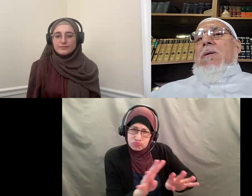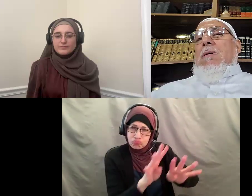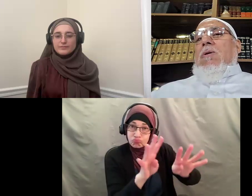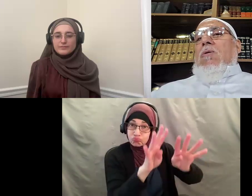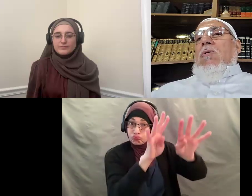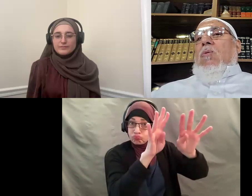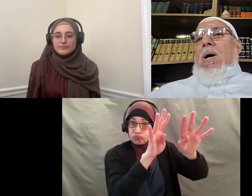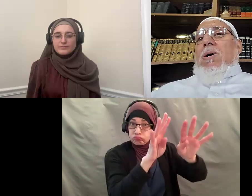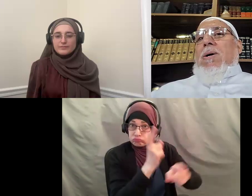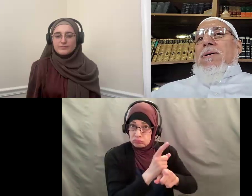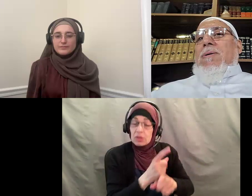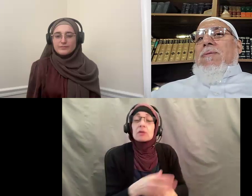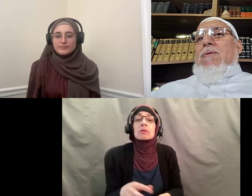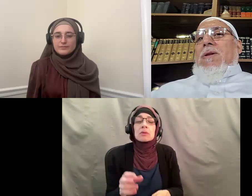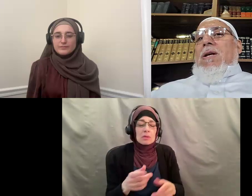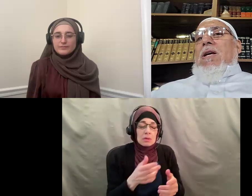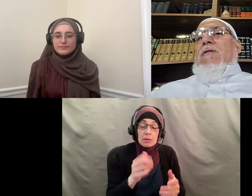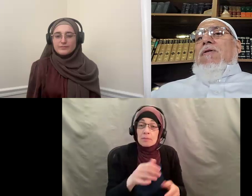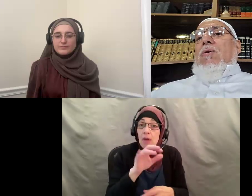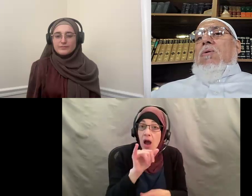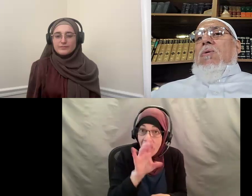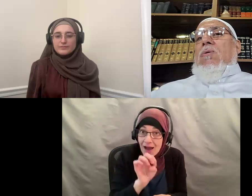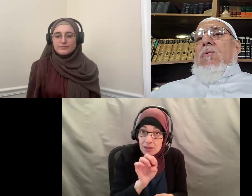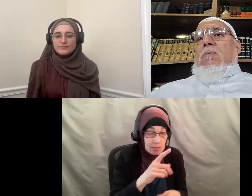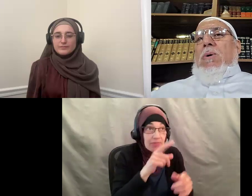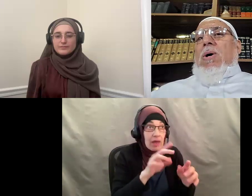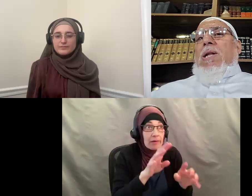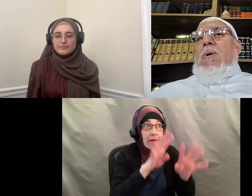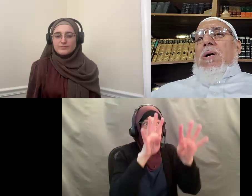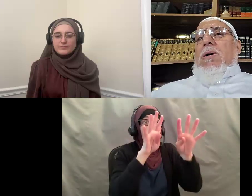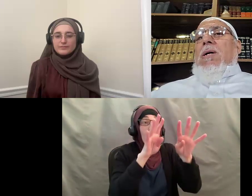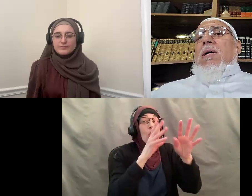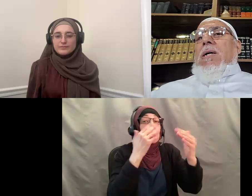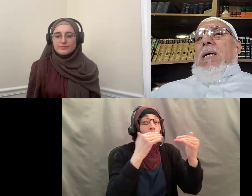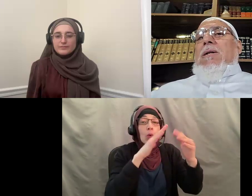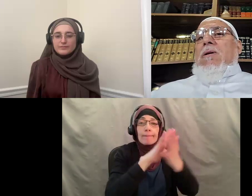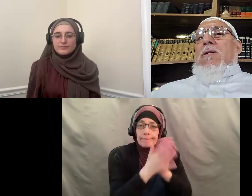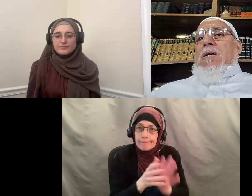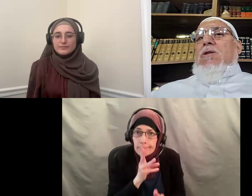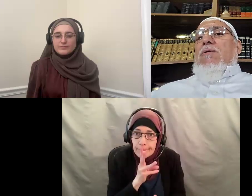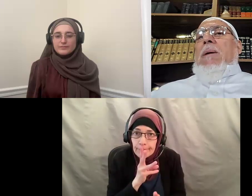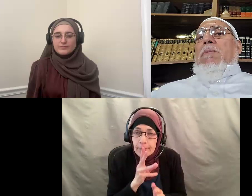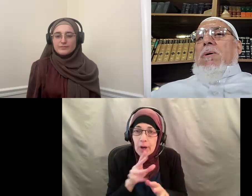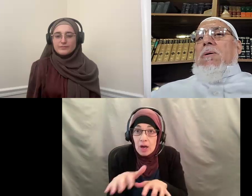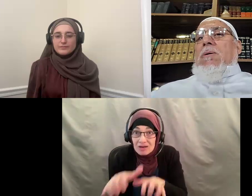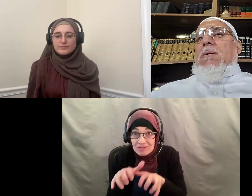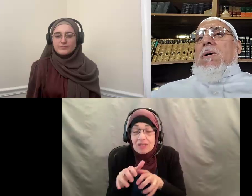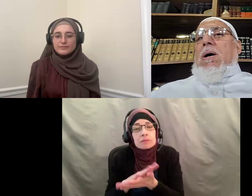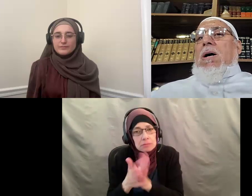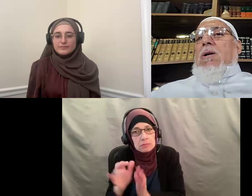becomes water. If you boil the water, it turns into